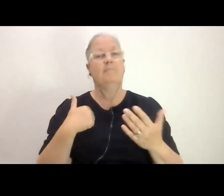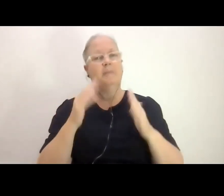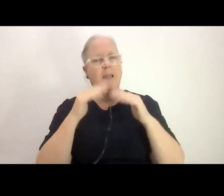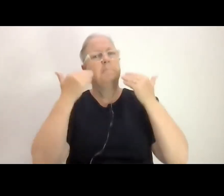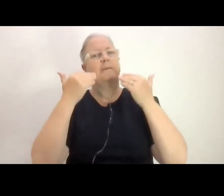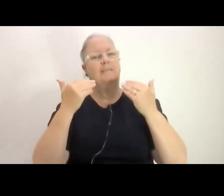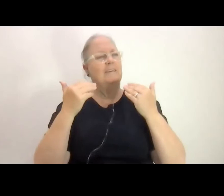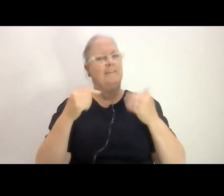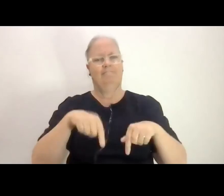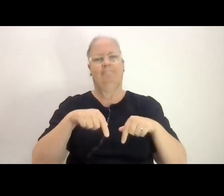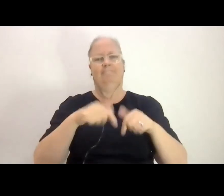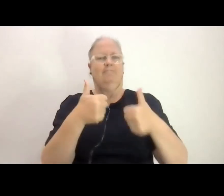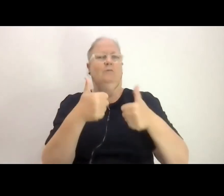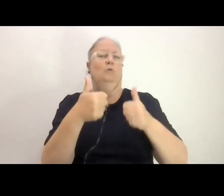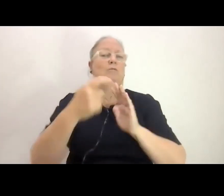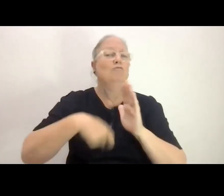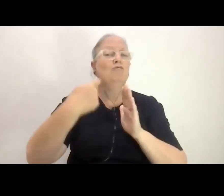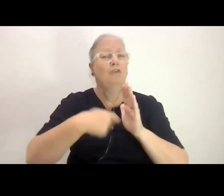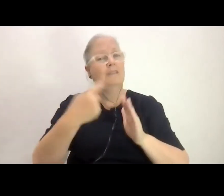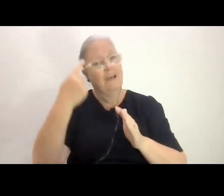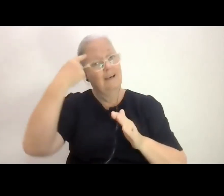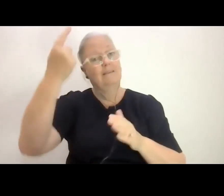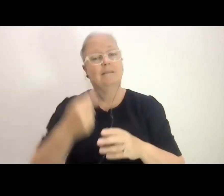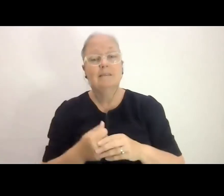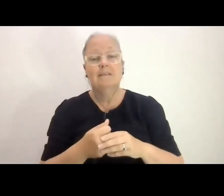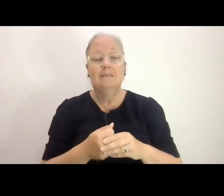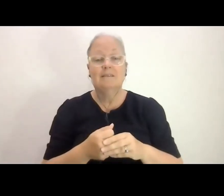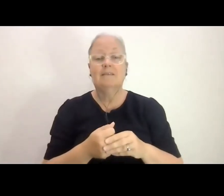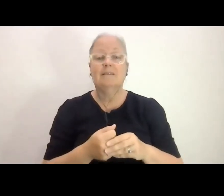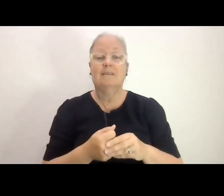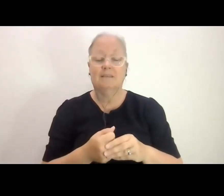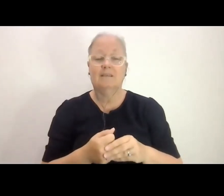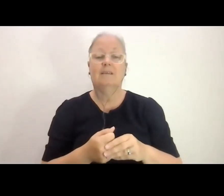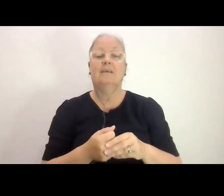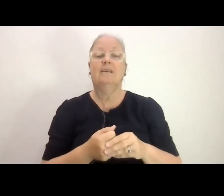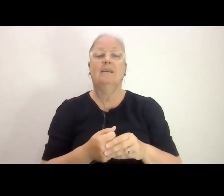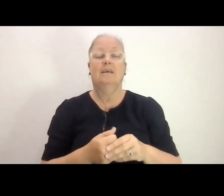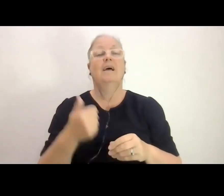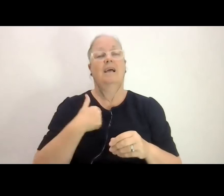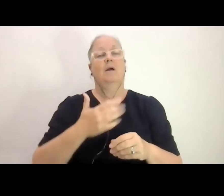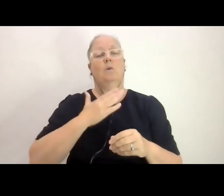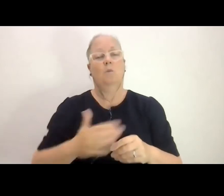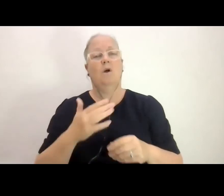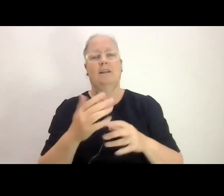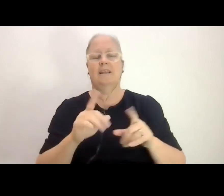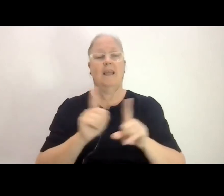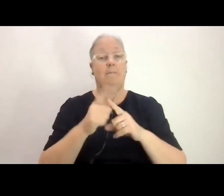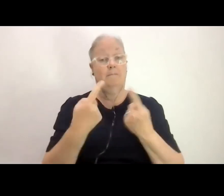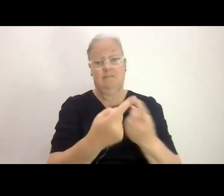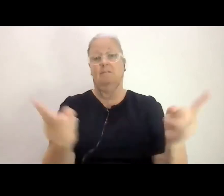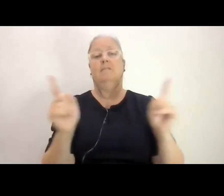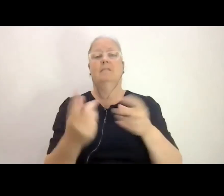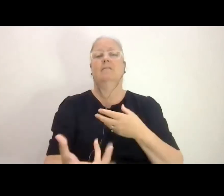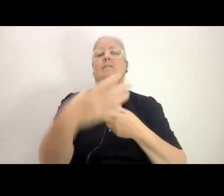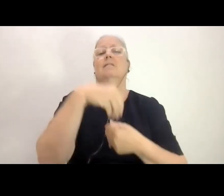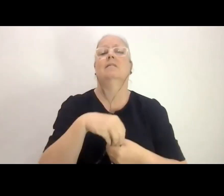initiative. I believe without inclusion of everyone, we can't access the universal health coverage and